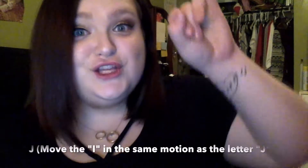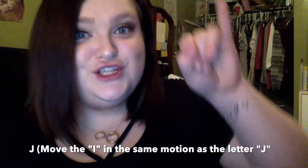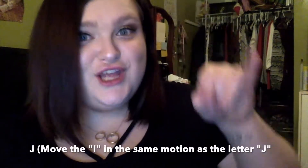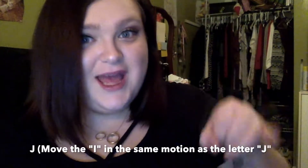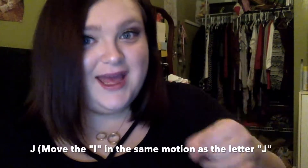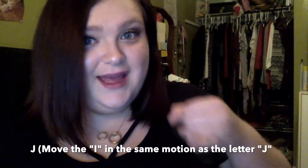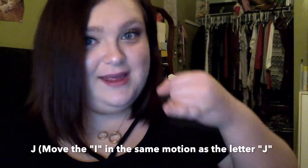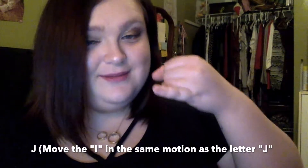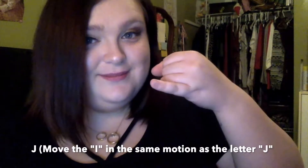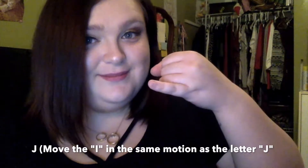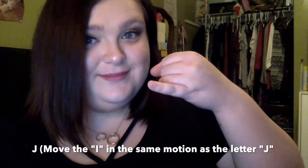J.